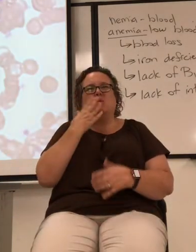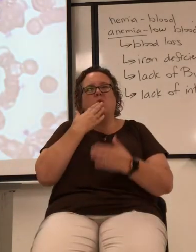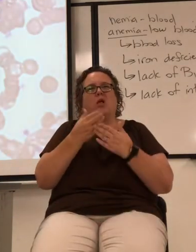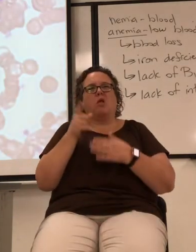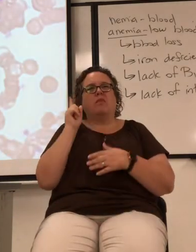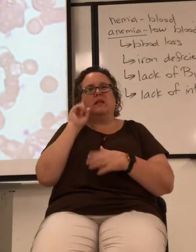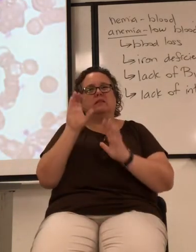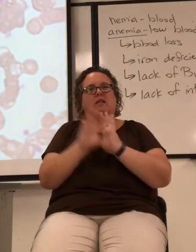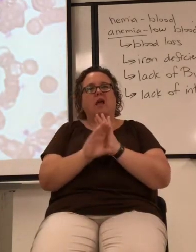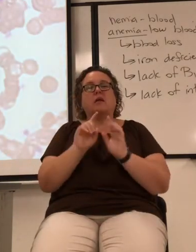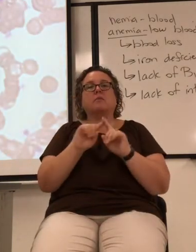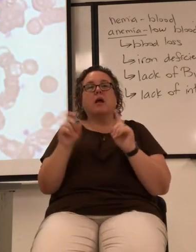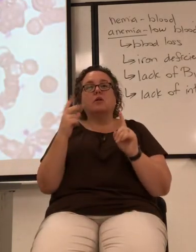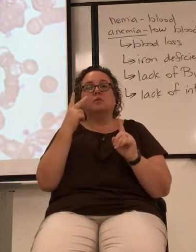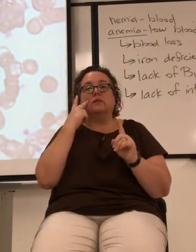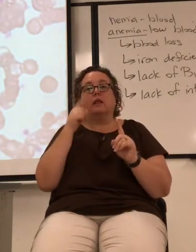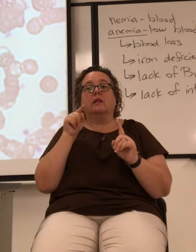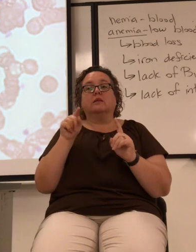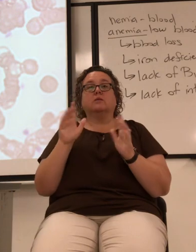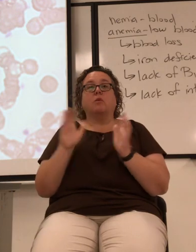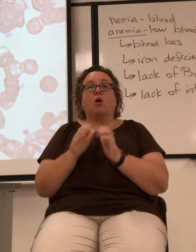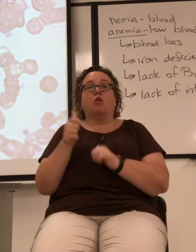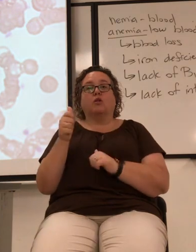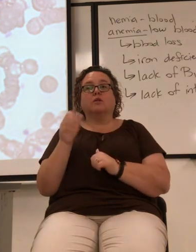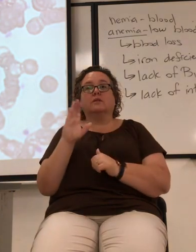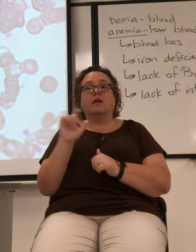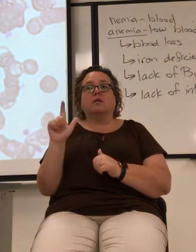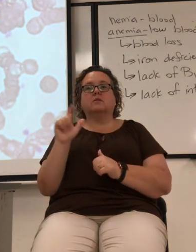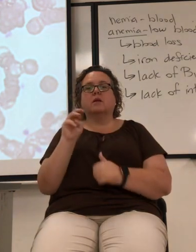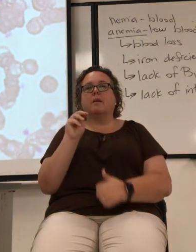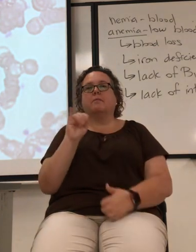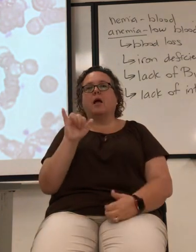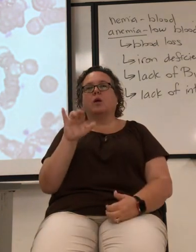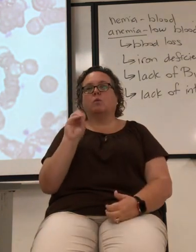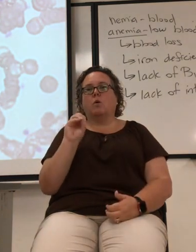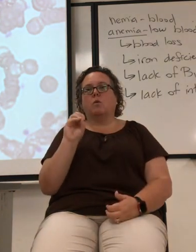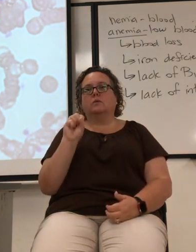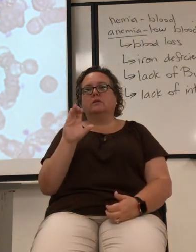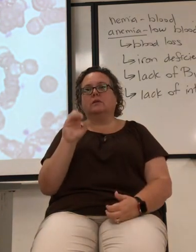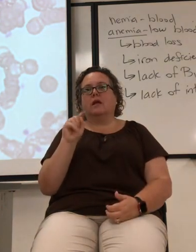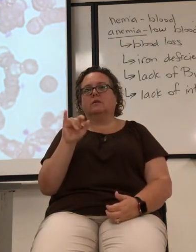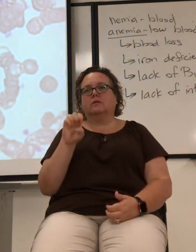call these smaller cells microcytes. Okay.